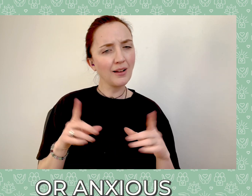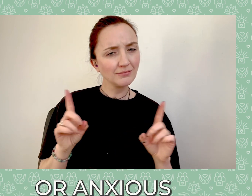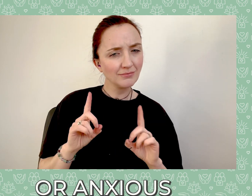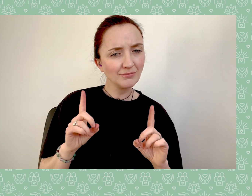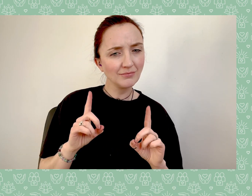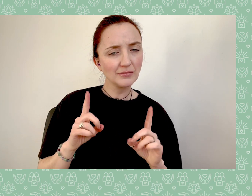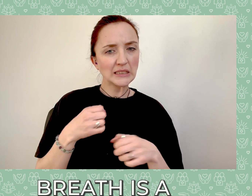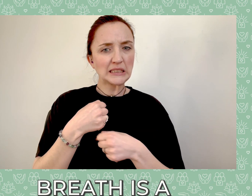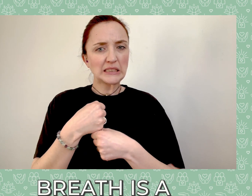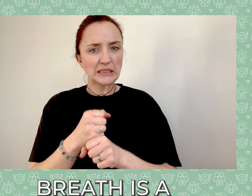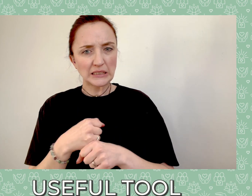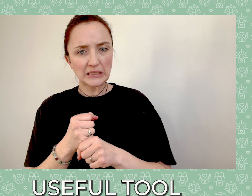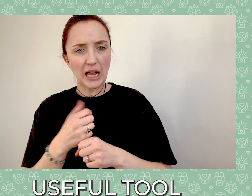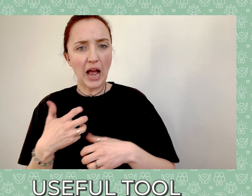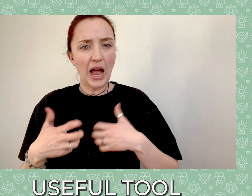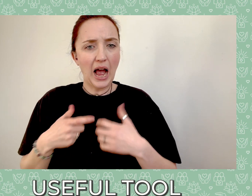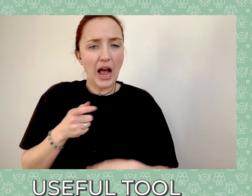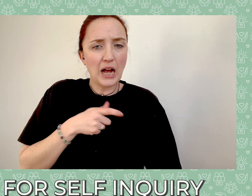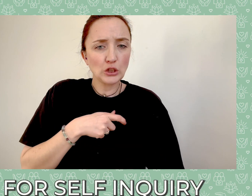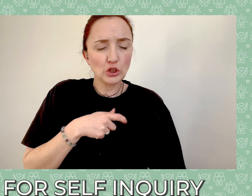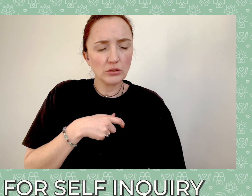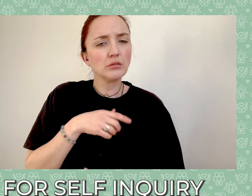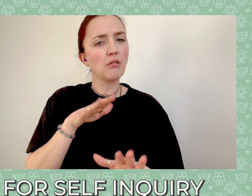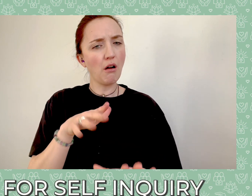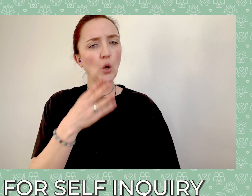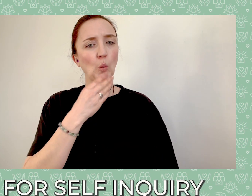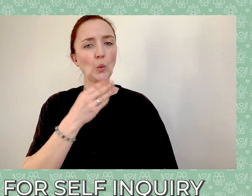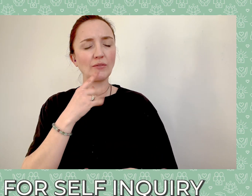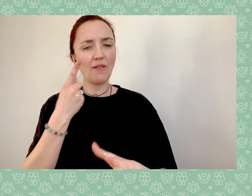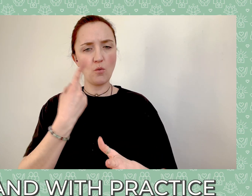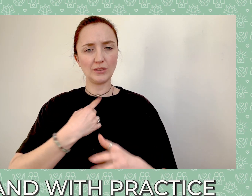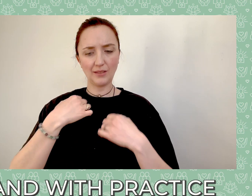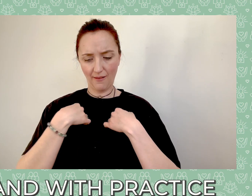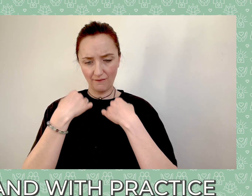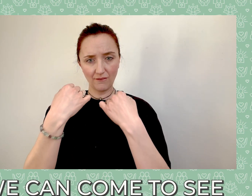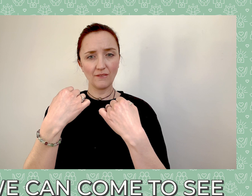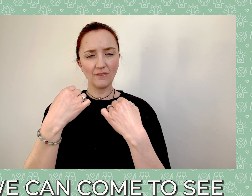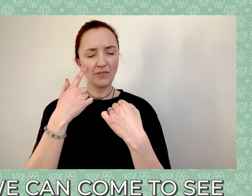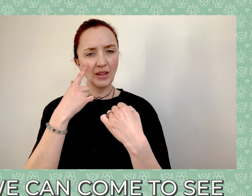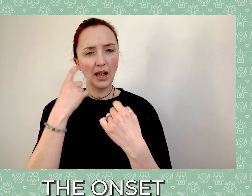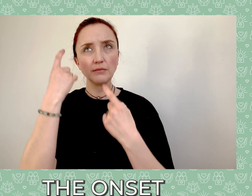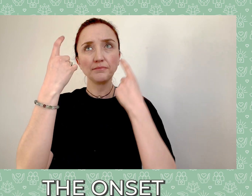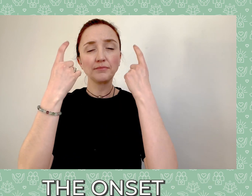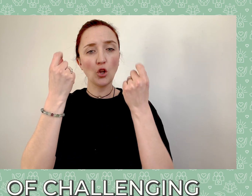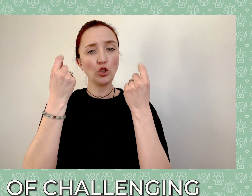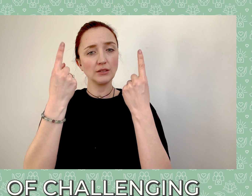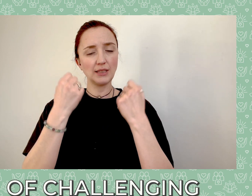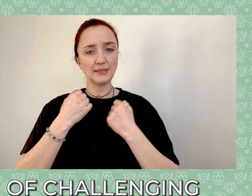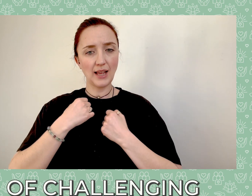or anxious. Breath is a useful tool for self-inquiry, and with practice we can come to see the